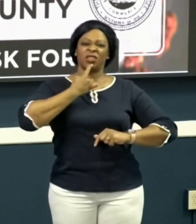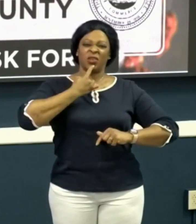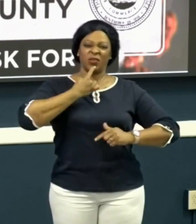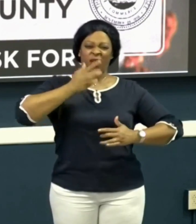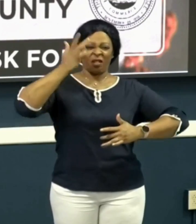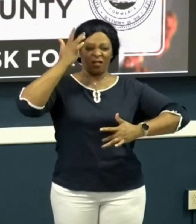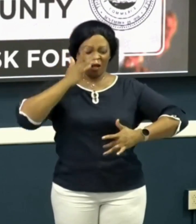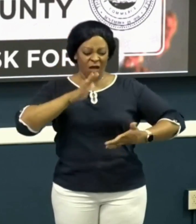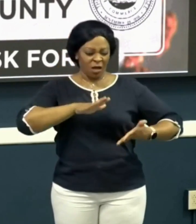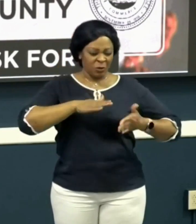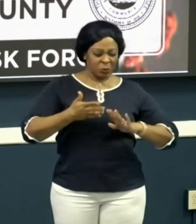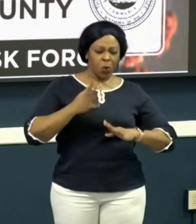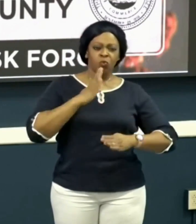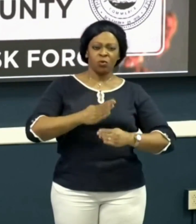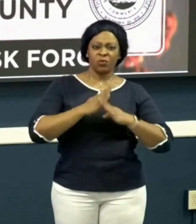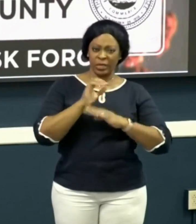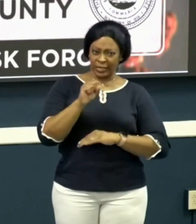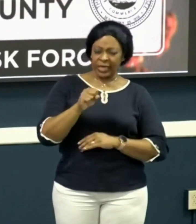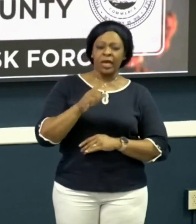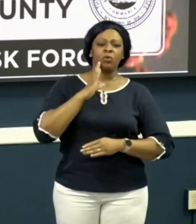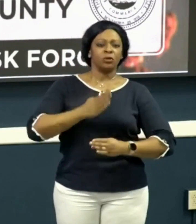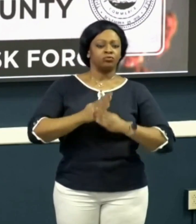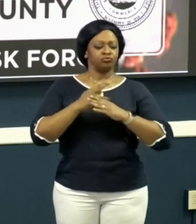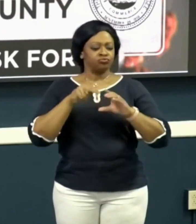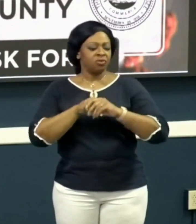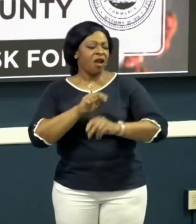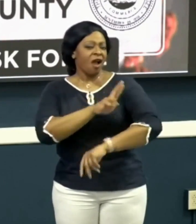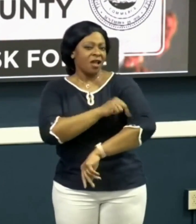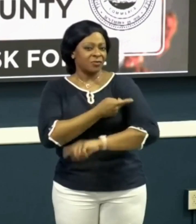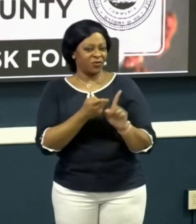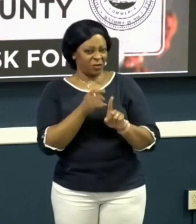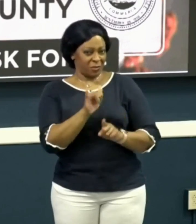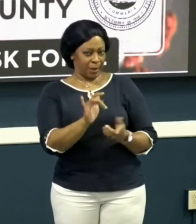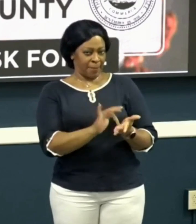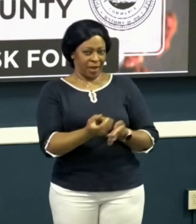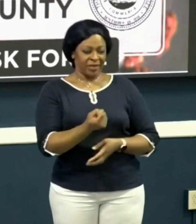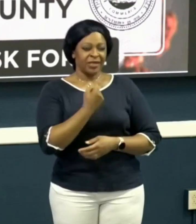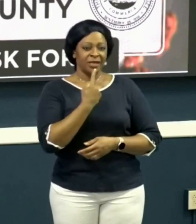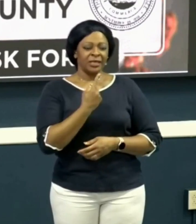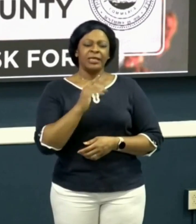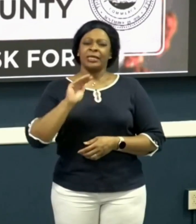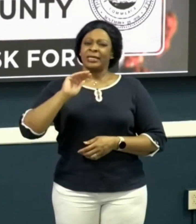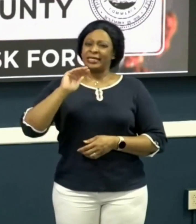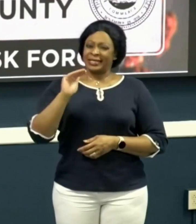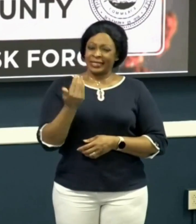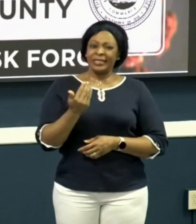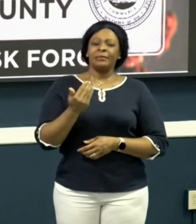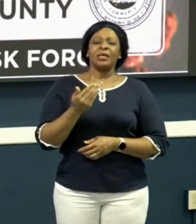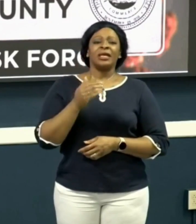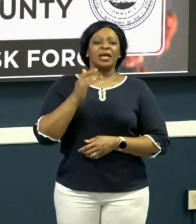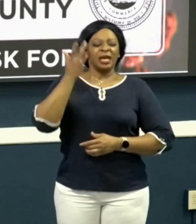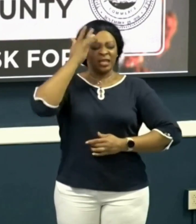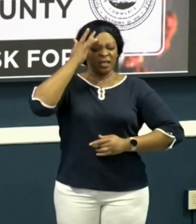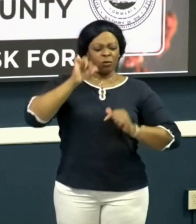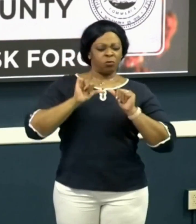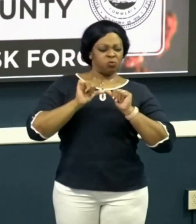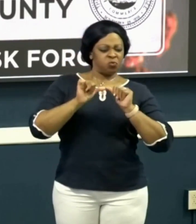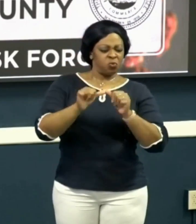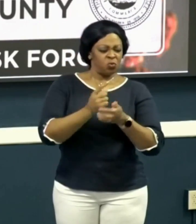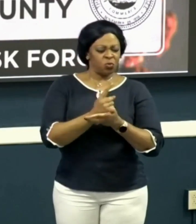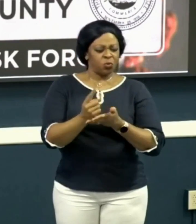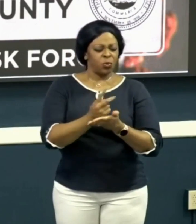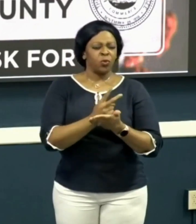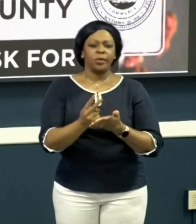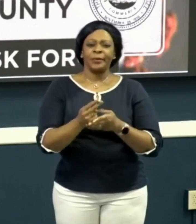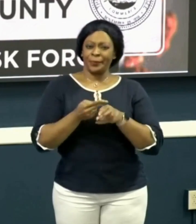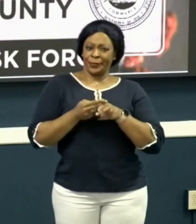outcomes and death, of course, it's preventing hospitalization, but it appears to be also shortening the course of the illness. So more